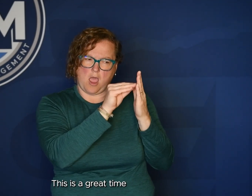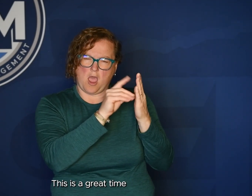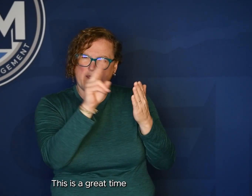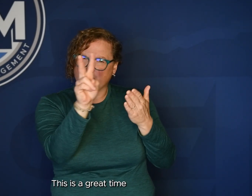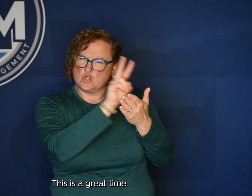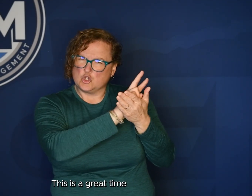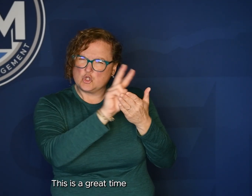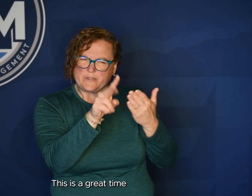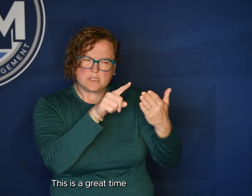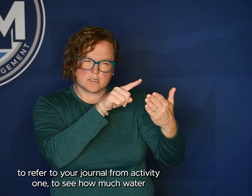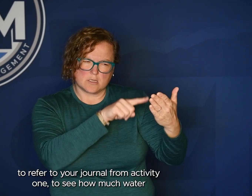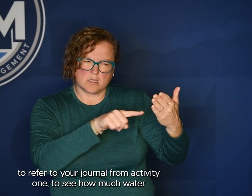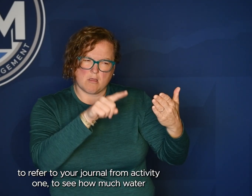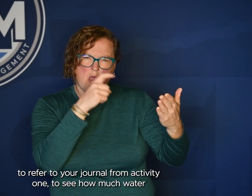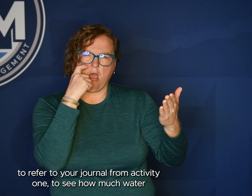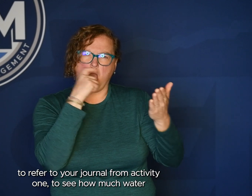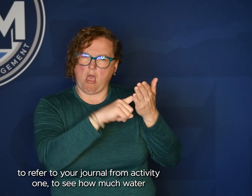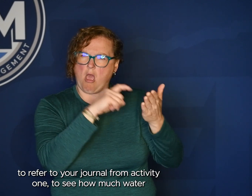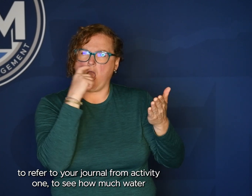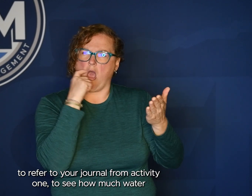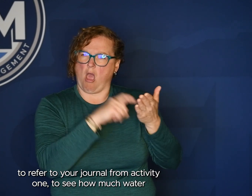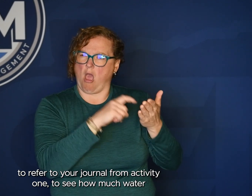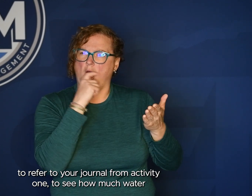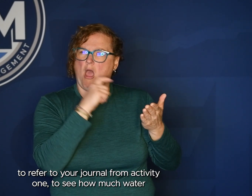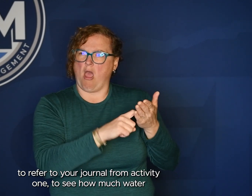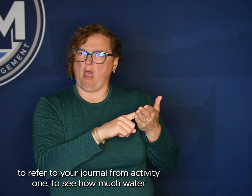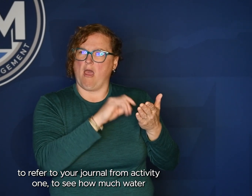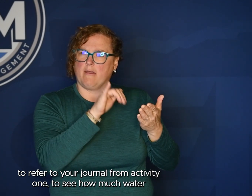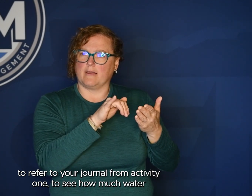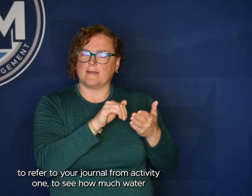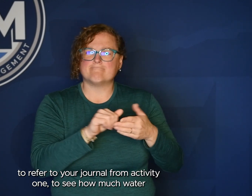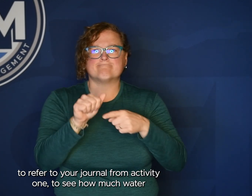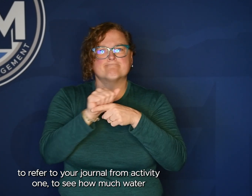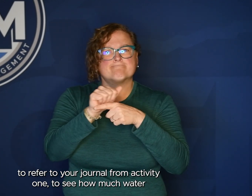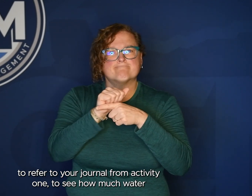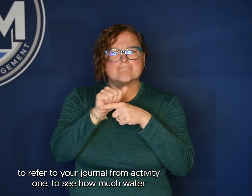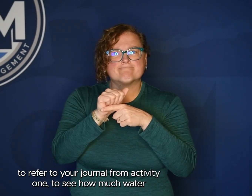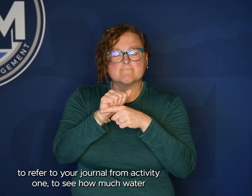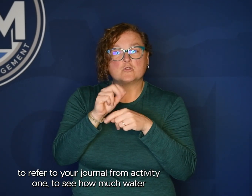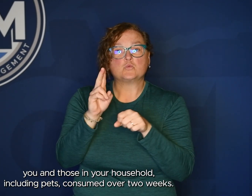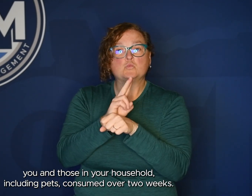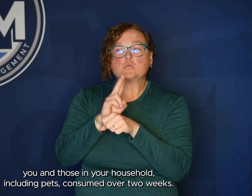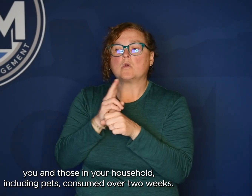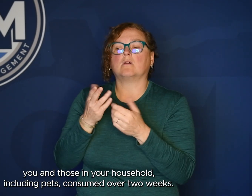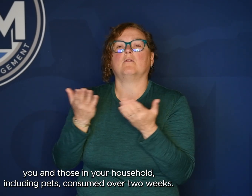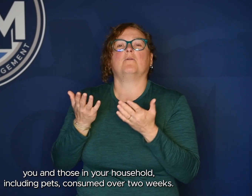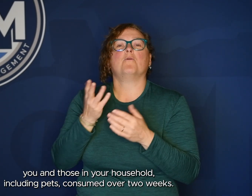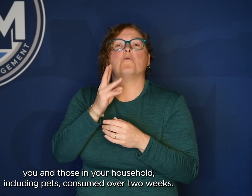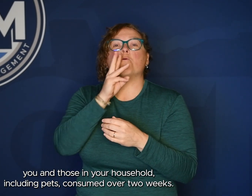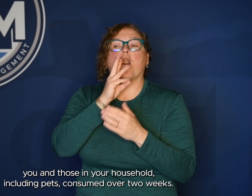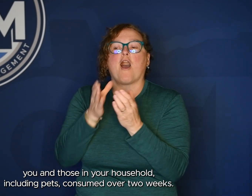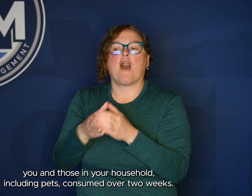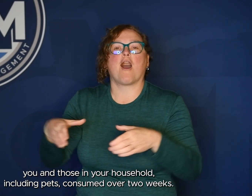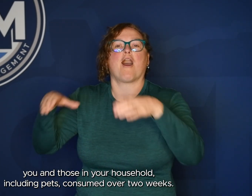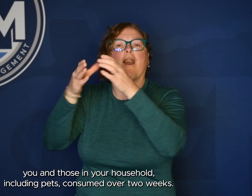This is a great time to refer to your journal from Activity 1 to see how much water you and those in your household, including